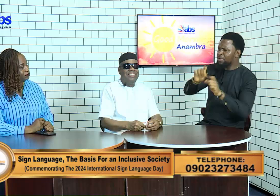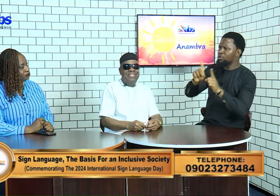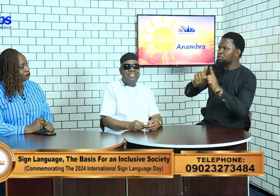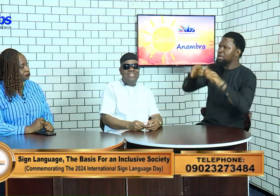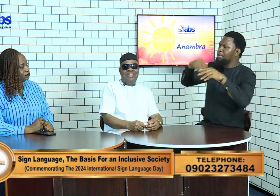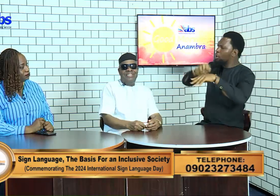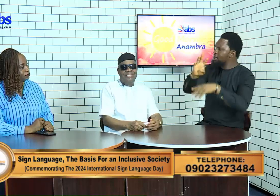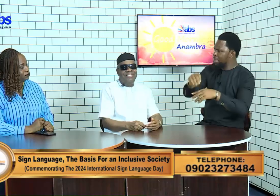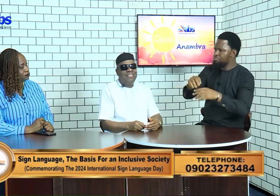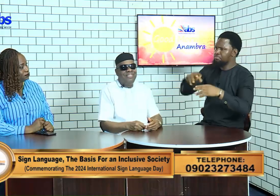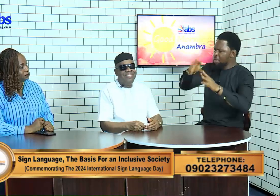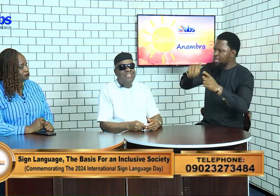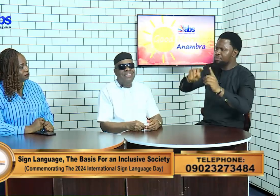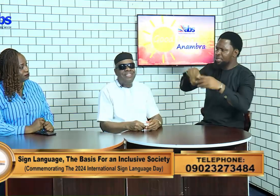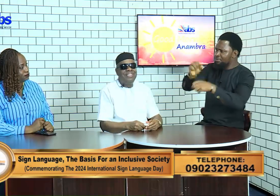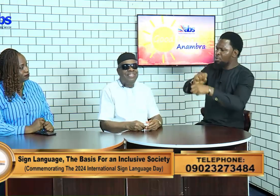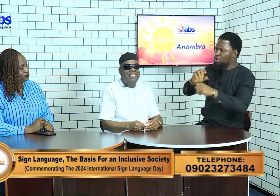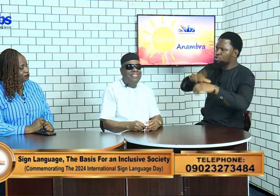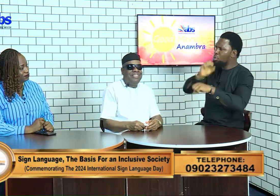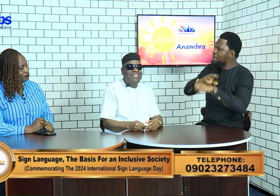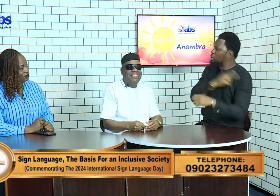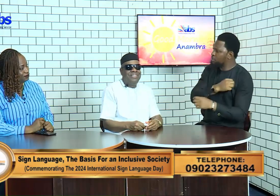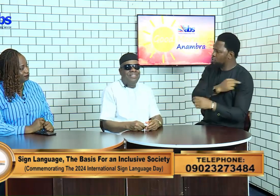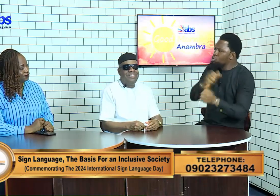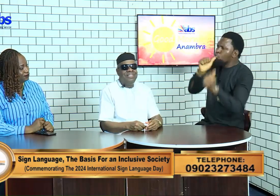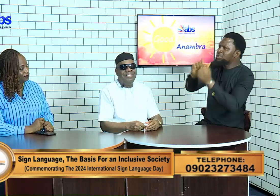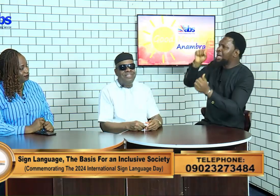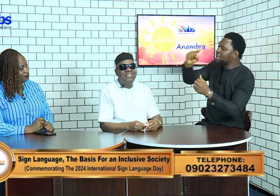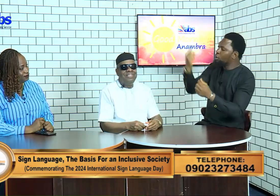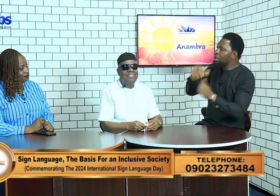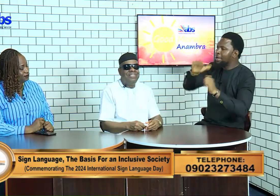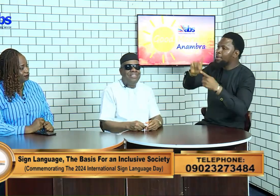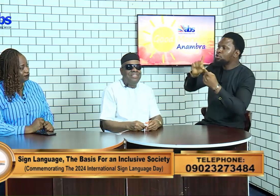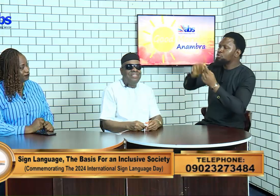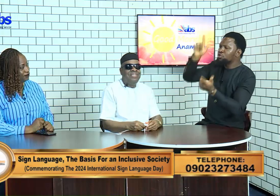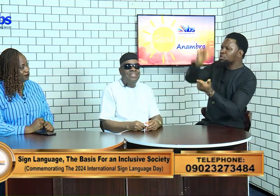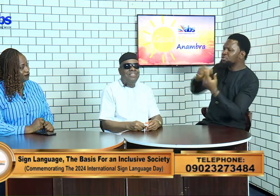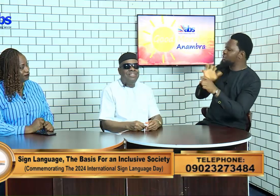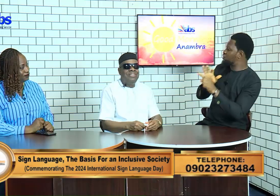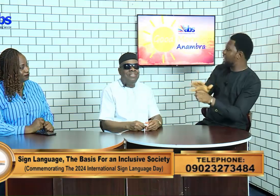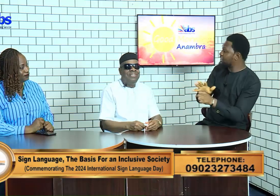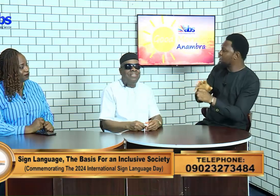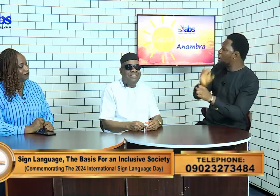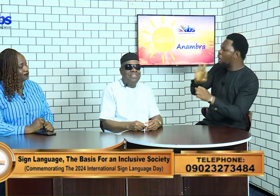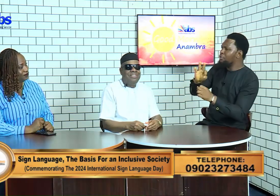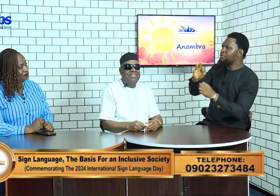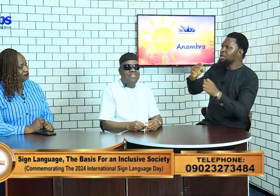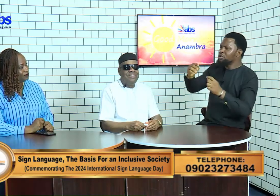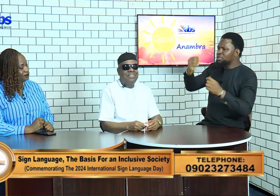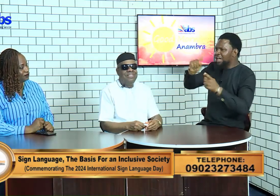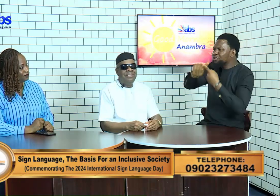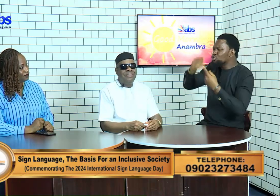If you can also employ them, give them work to work at the hospital, which that alone can able to reduce the stress